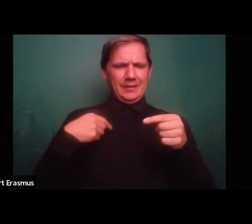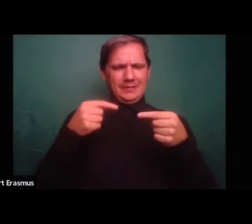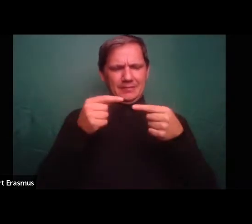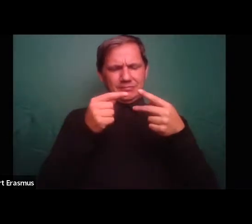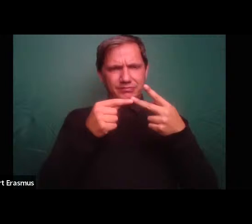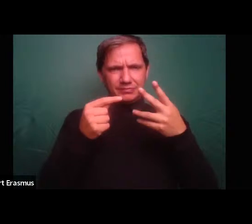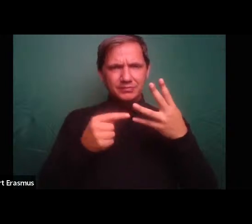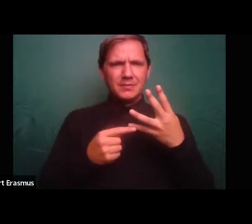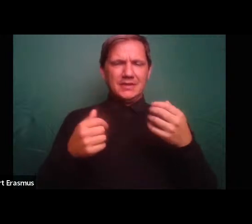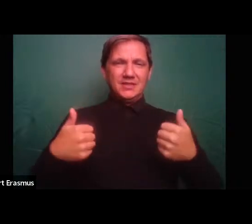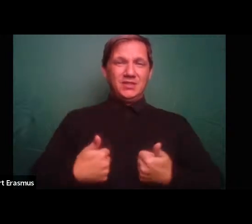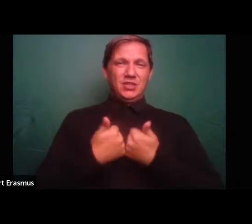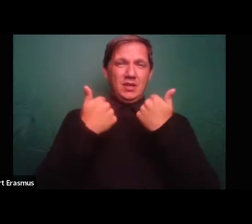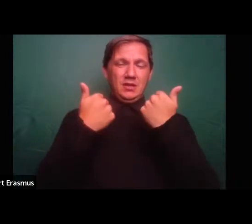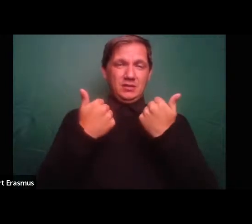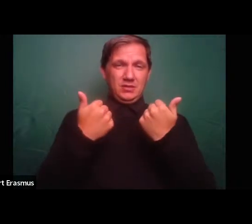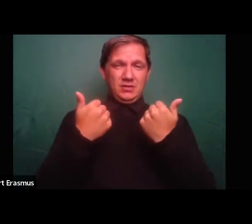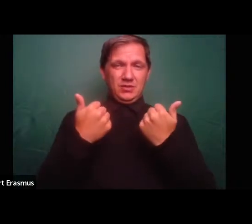face